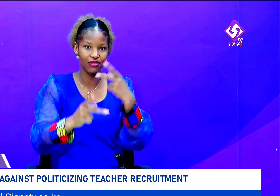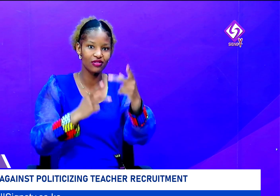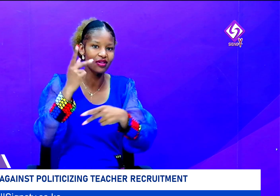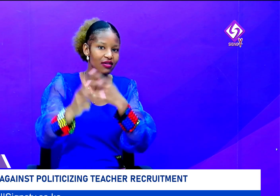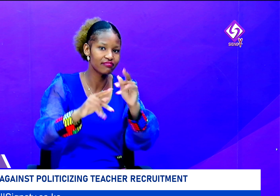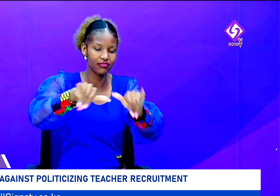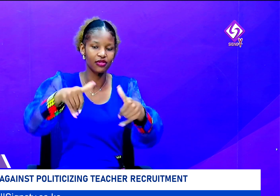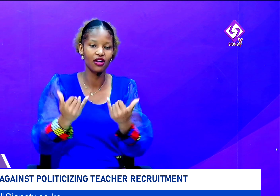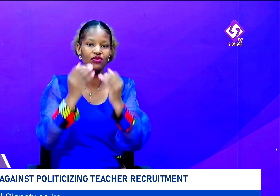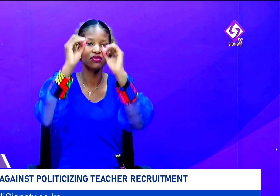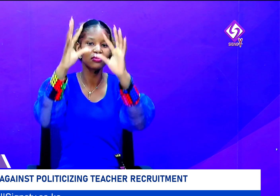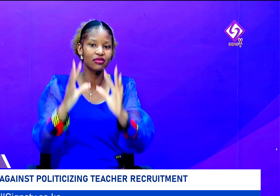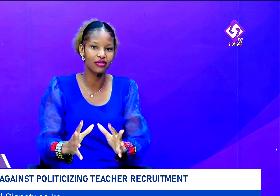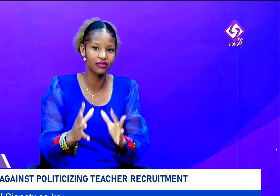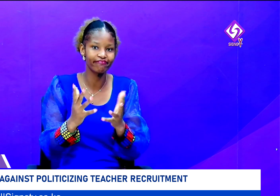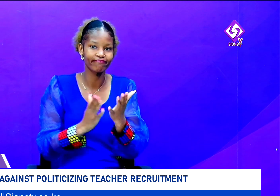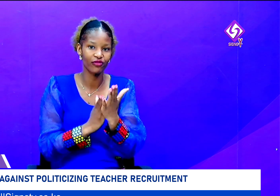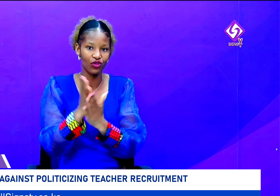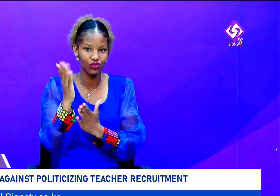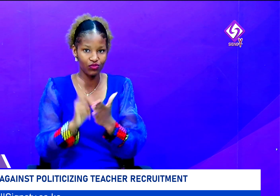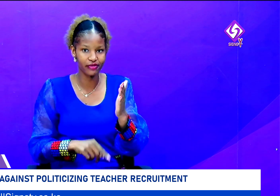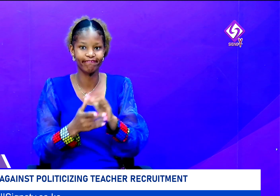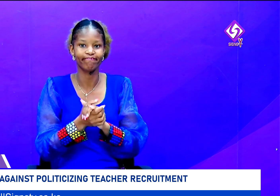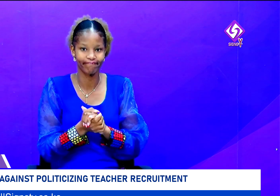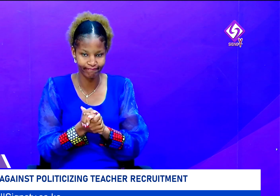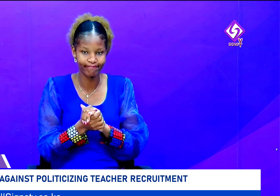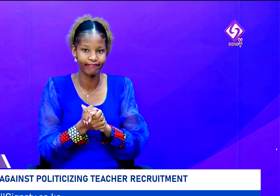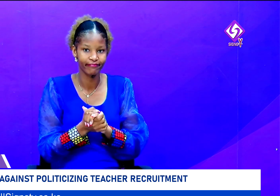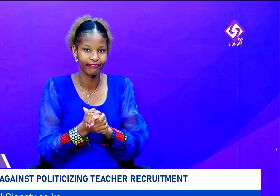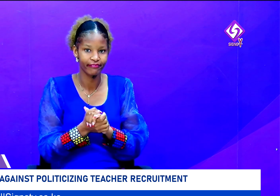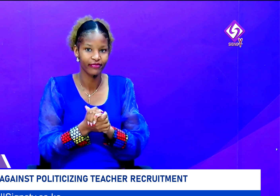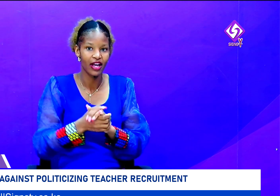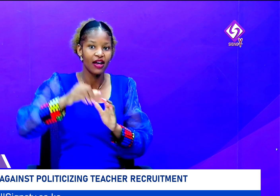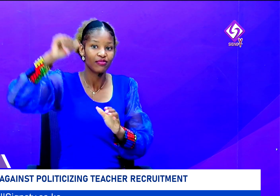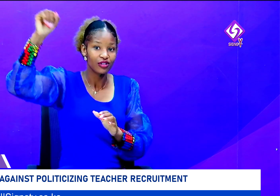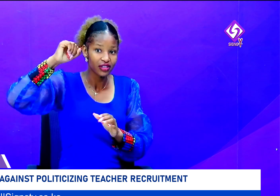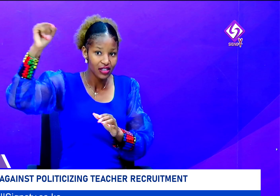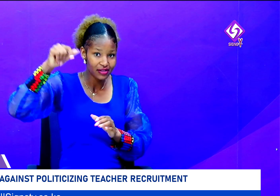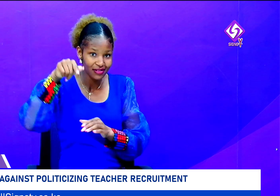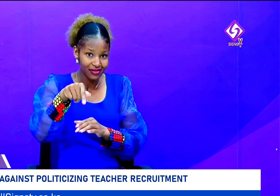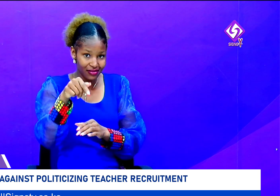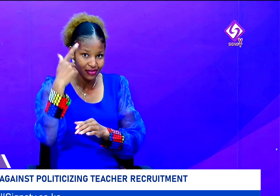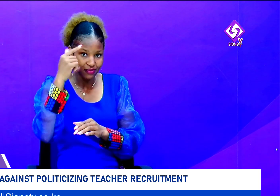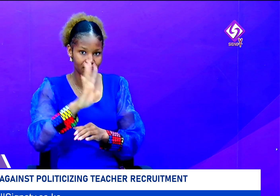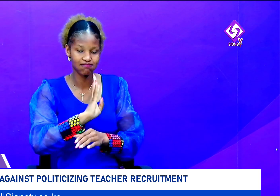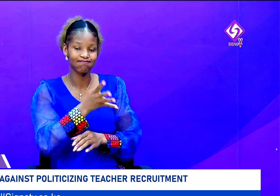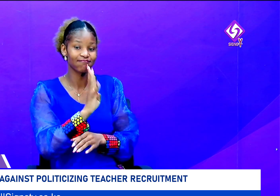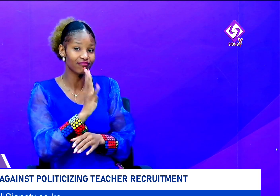Service Commission (TSC) leadership, urging them to stop using politicians in the recruitment process